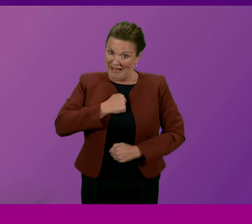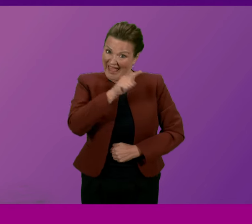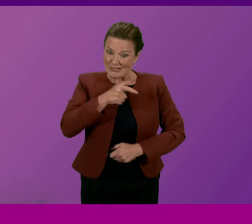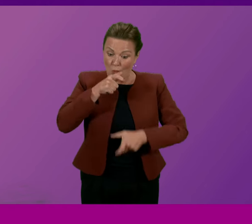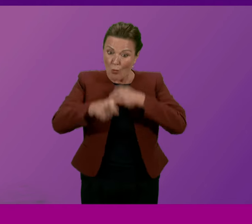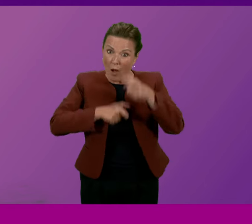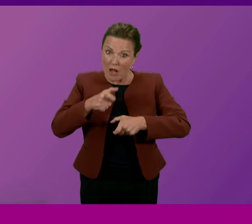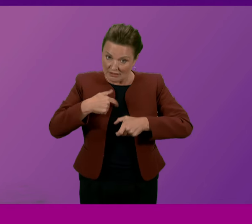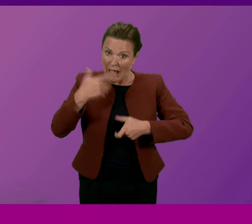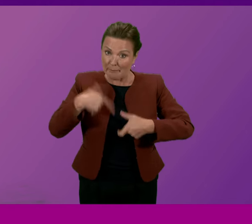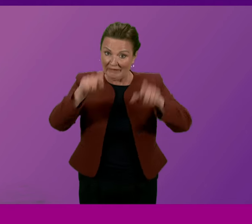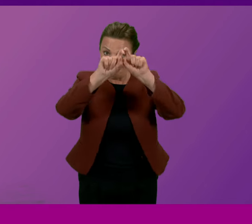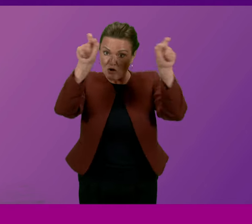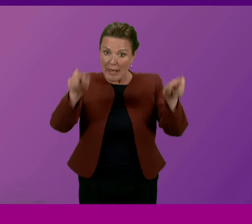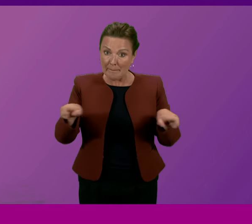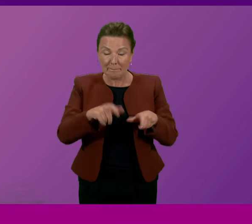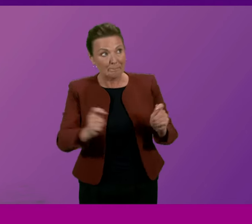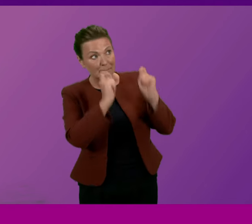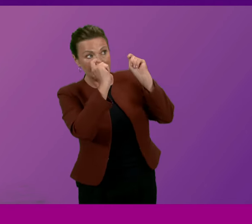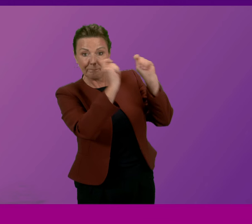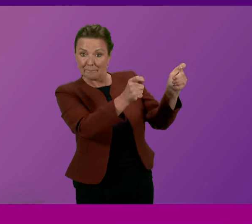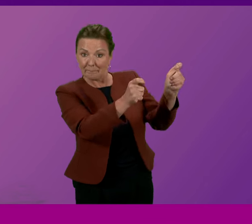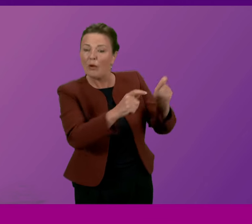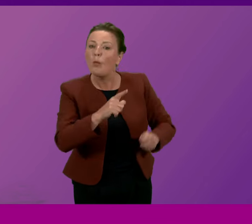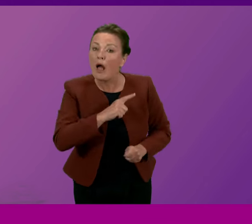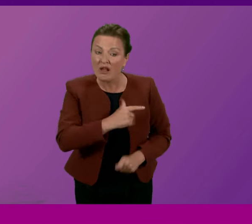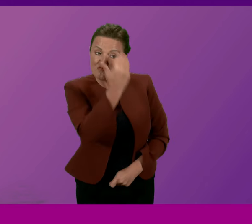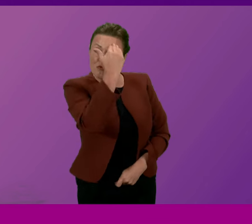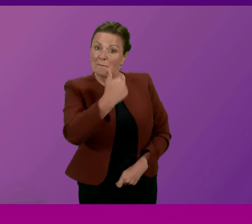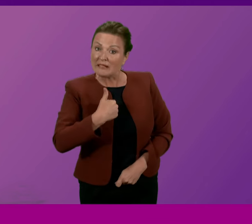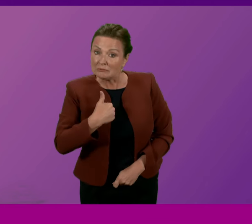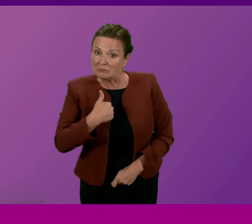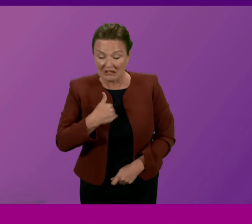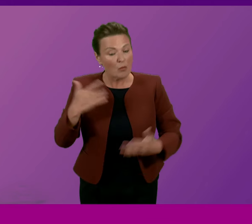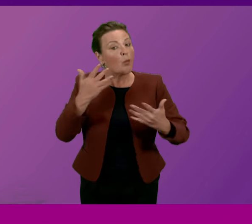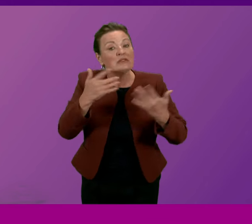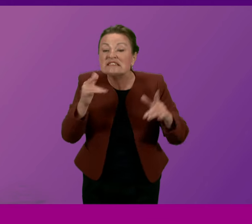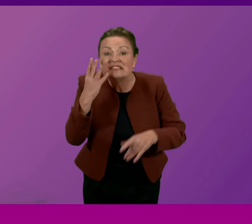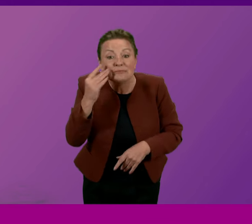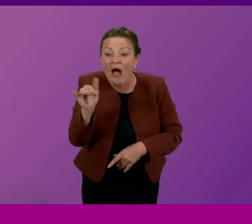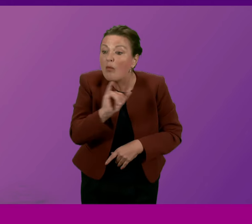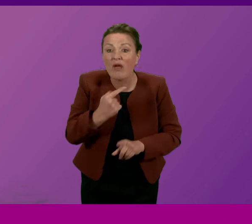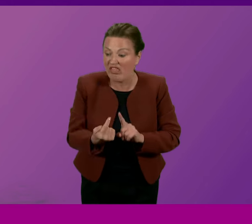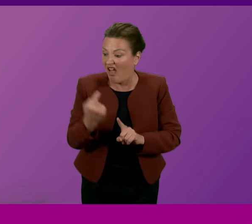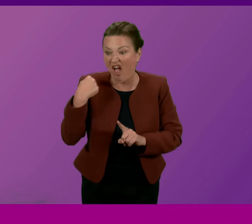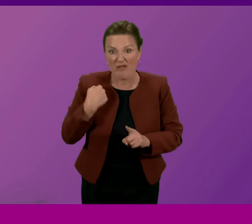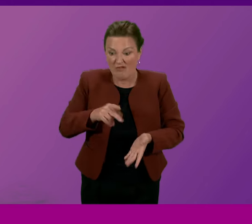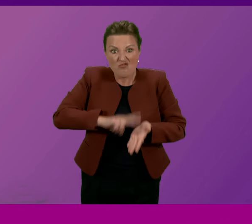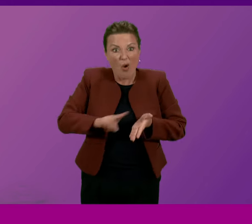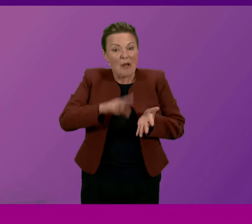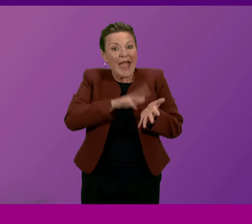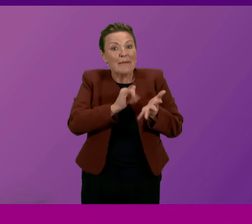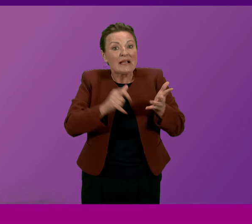since, reminding me, whether I was a backbencher or now the First Minister, of the unending